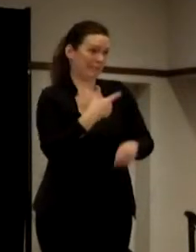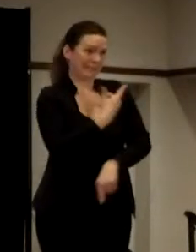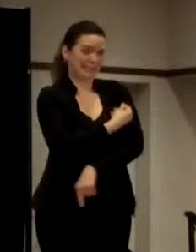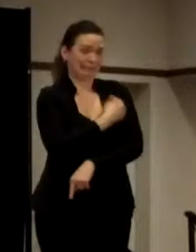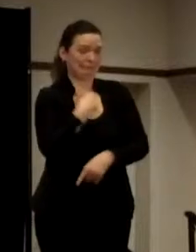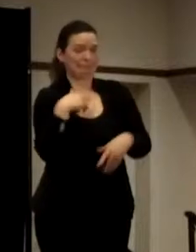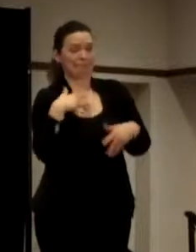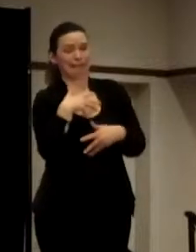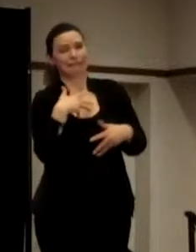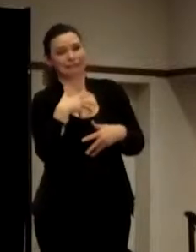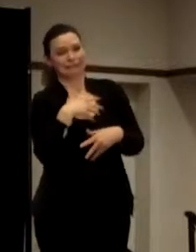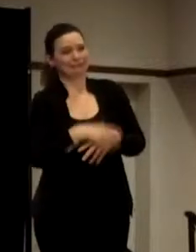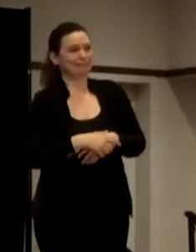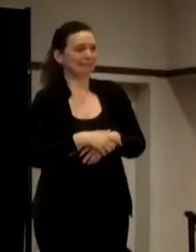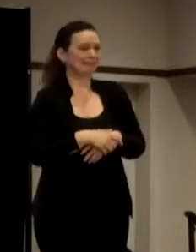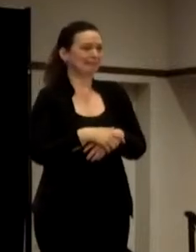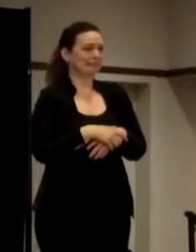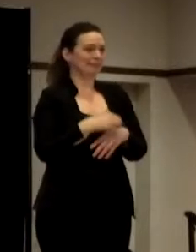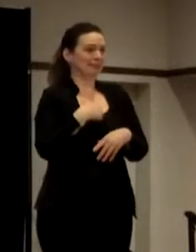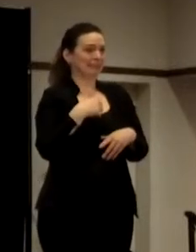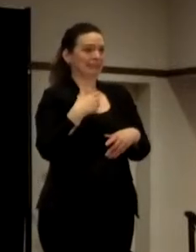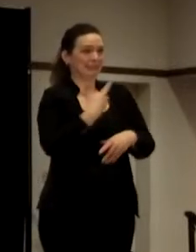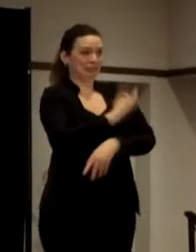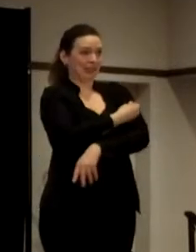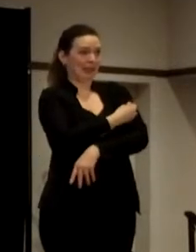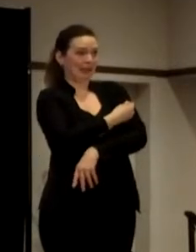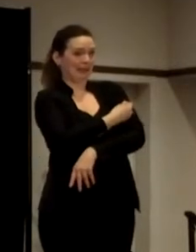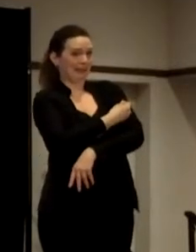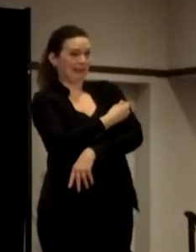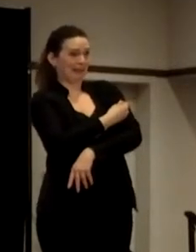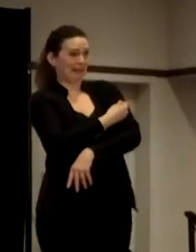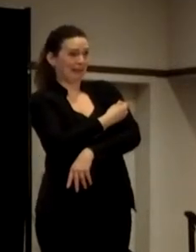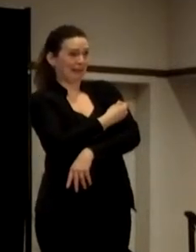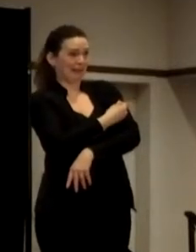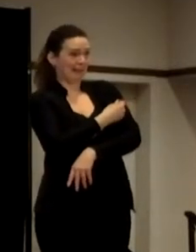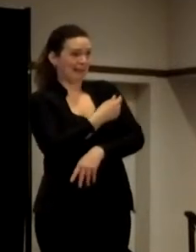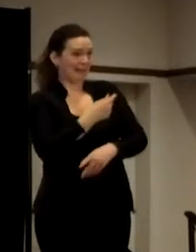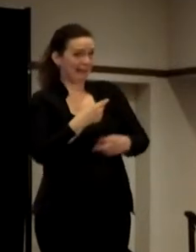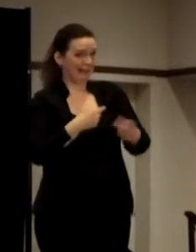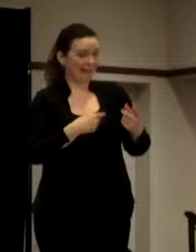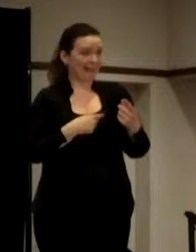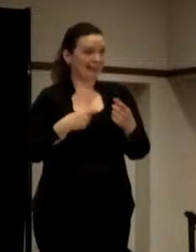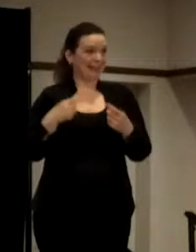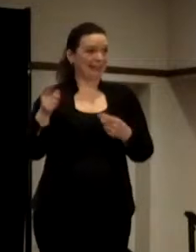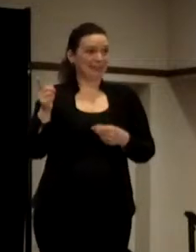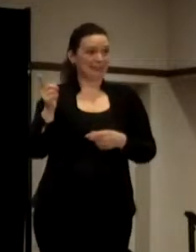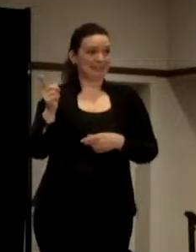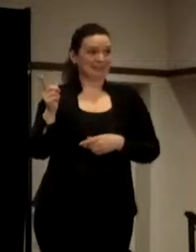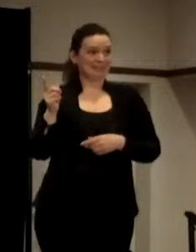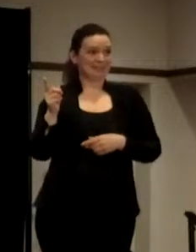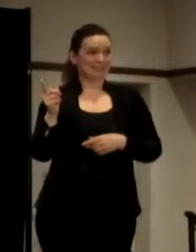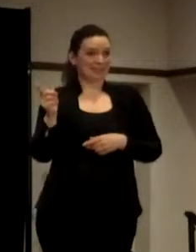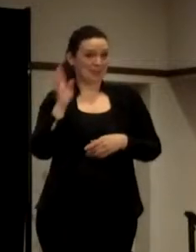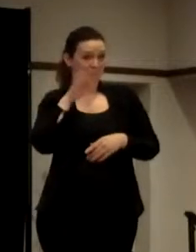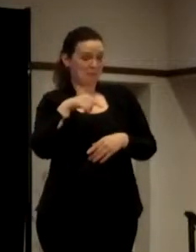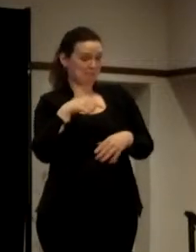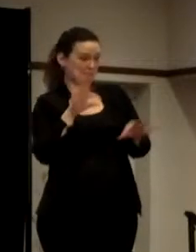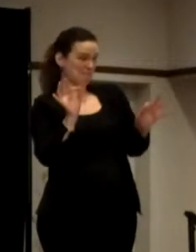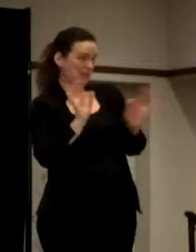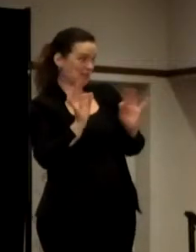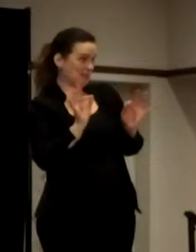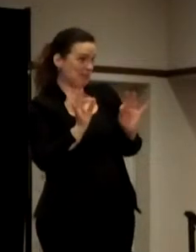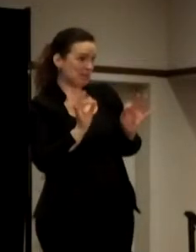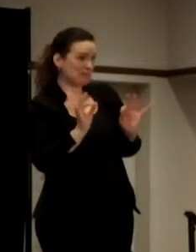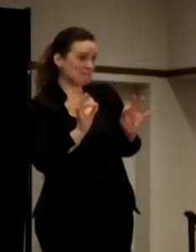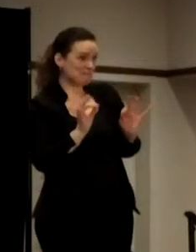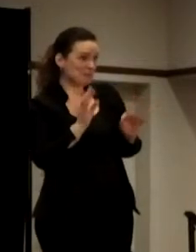got my shot. It was It's good. a very low-key shot. I'm surprised. Yeah, you know what, Andrew? I've with with some of my health issues